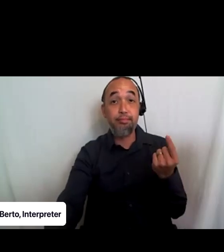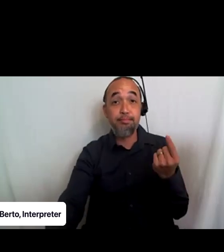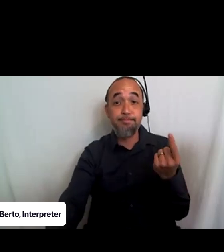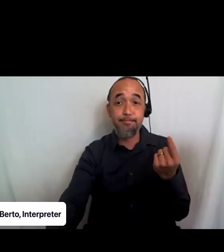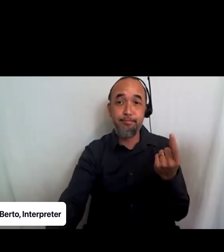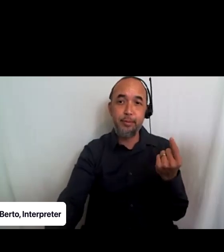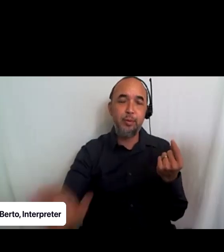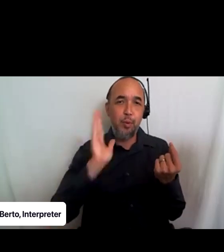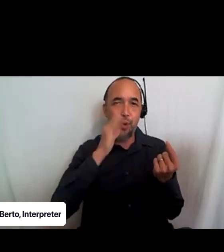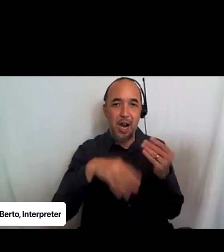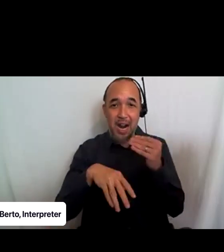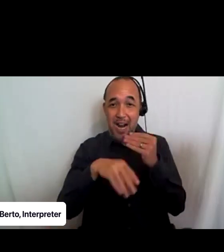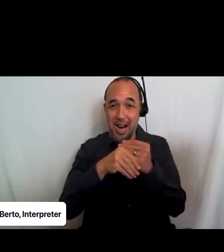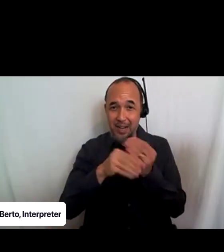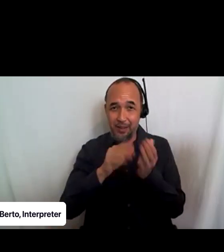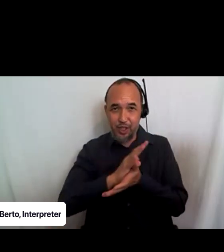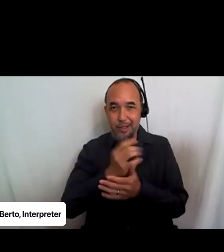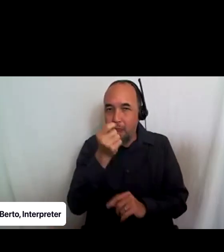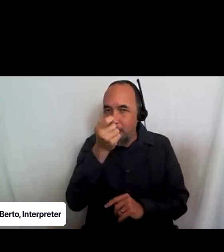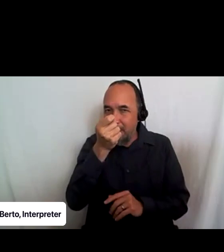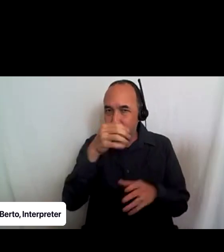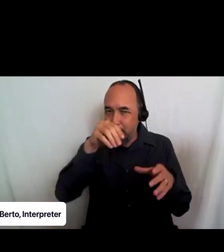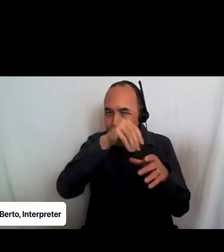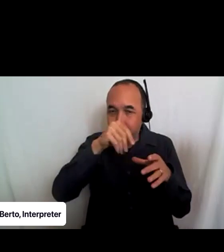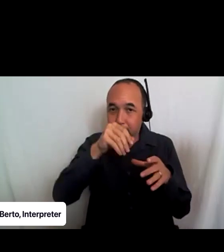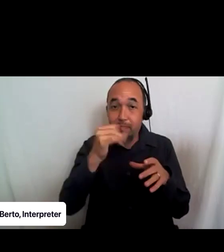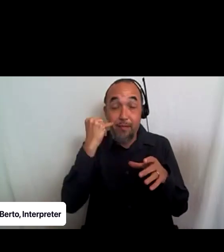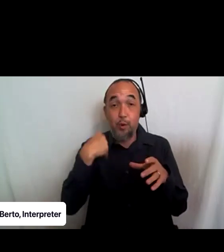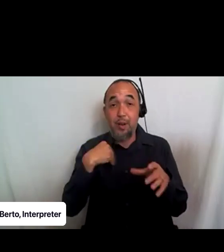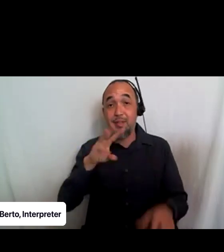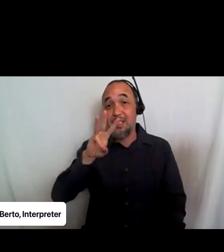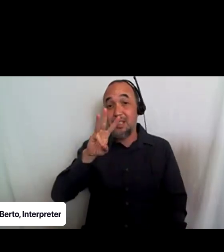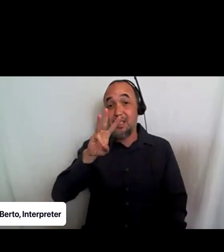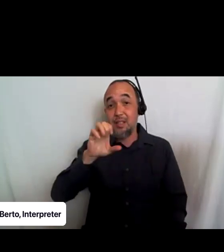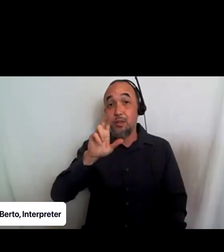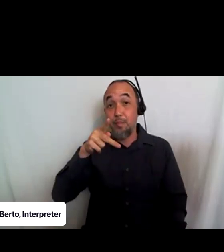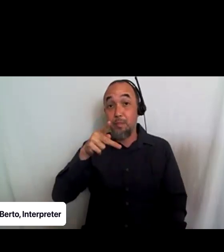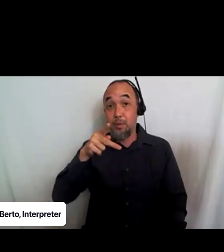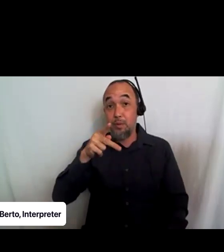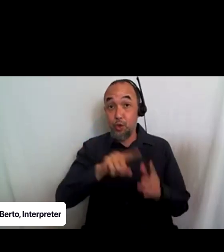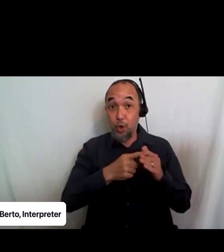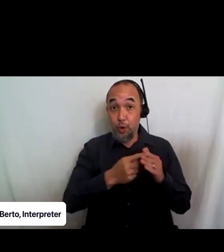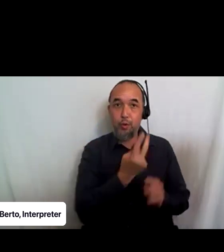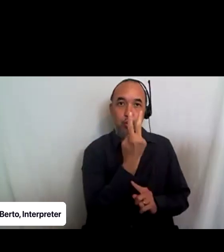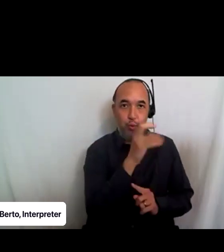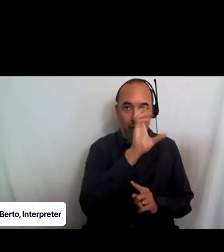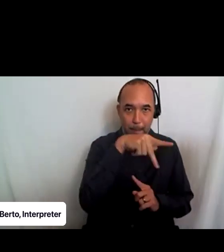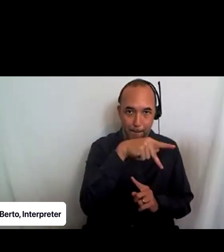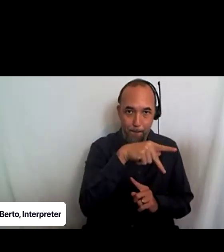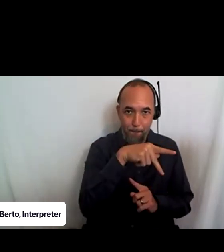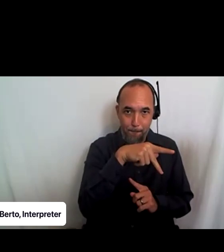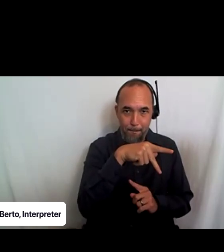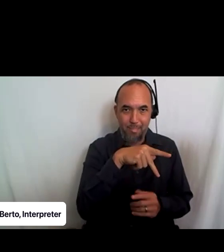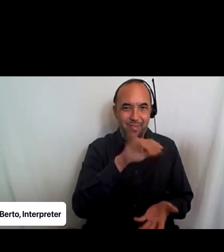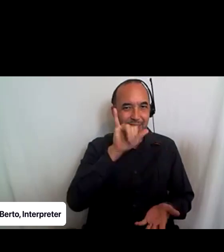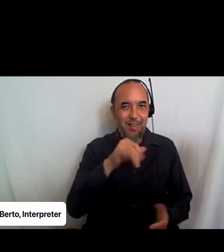the roux a little bit at a time. So if you have 6 cups, we're gonna start with the 2 cups of cheese that you're gonna add in there, which is